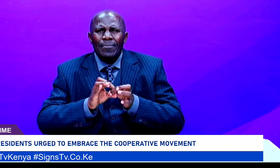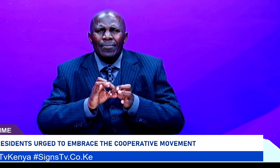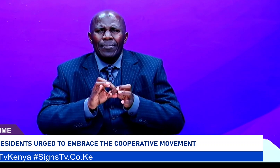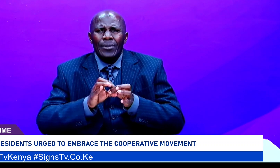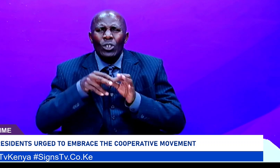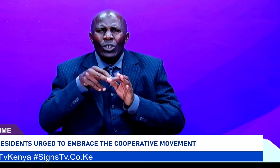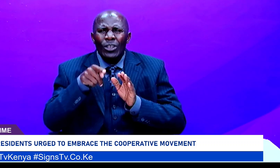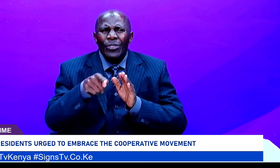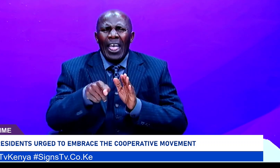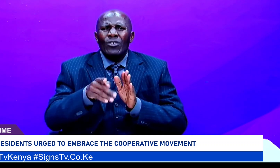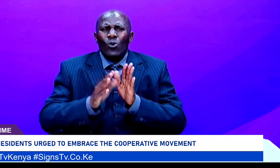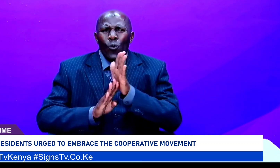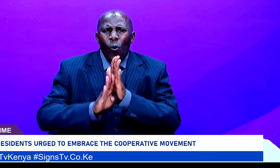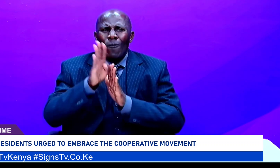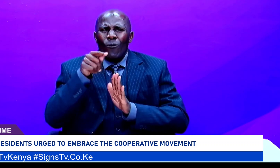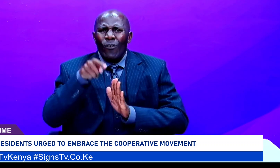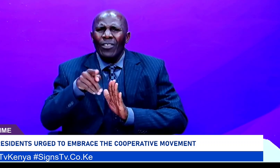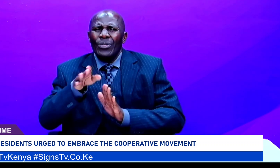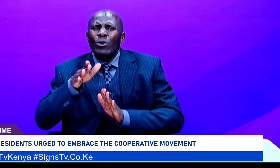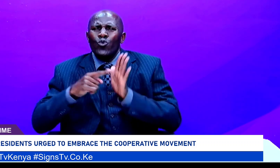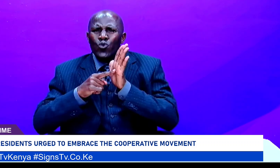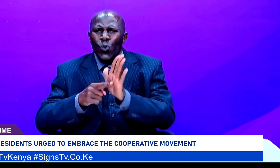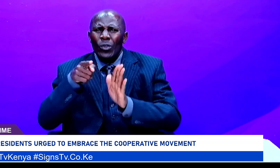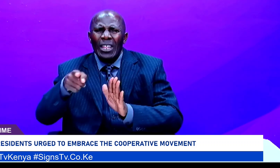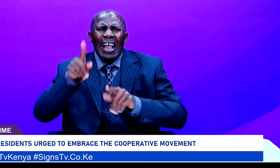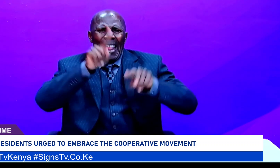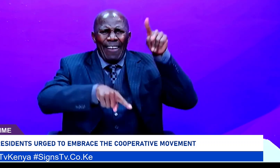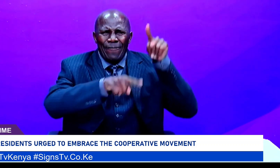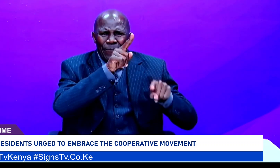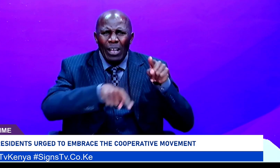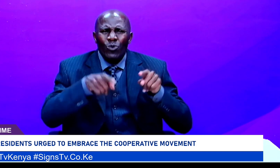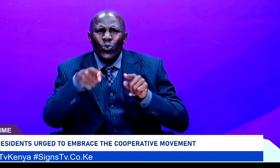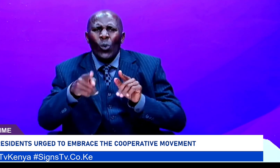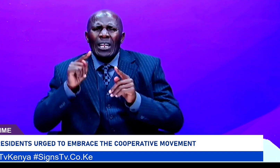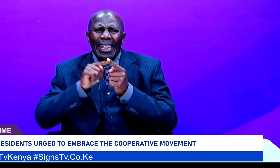This call comes amidst concerns that regions perform in the